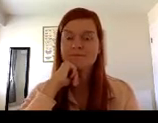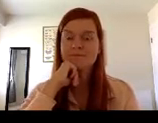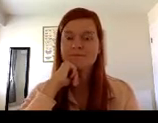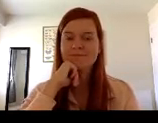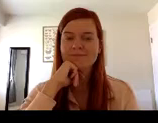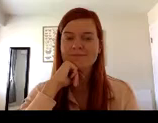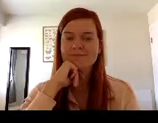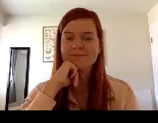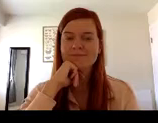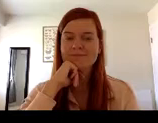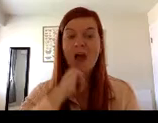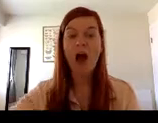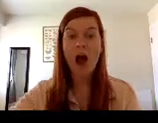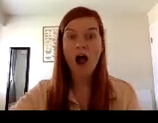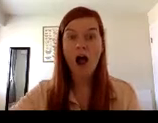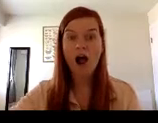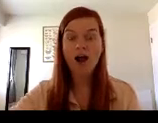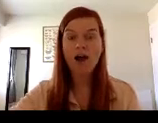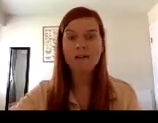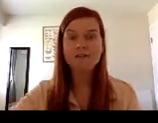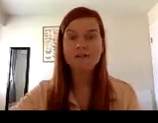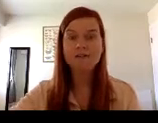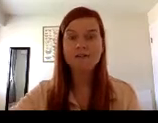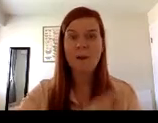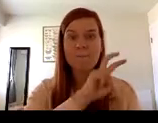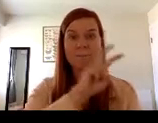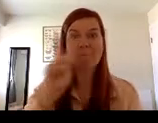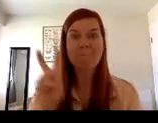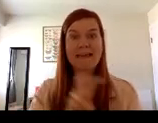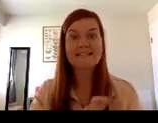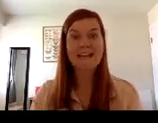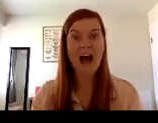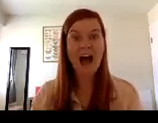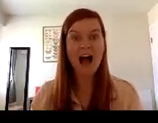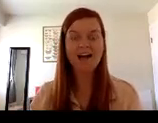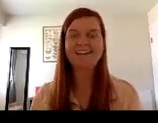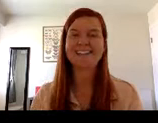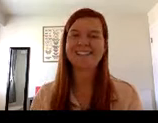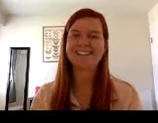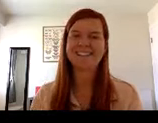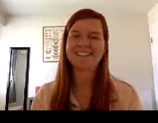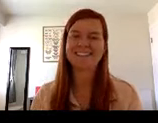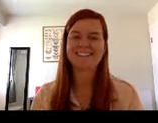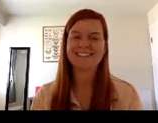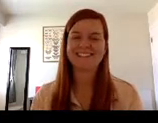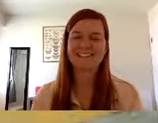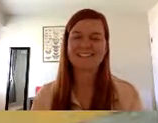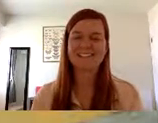and spied a can of tomato sauce. "Why don't I make a lovely little pizza?" she said to herself.